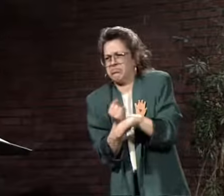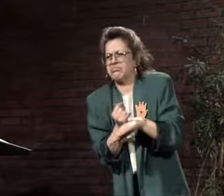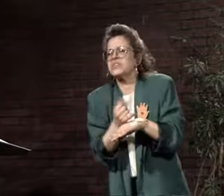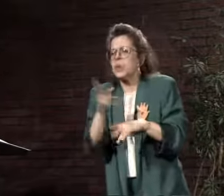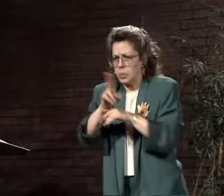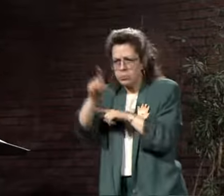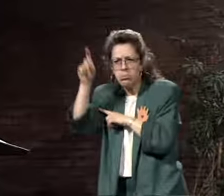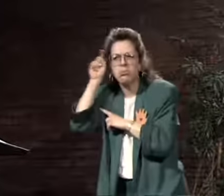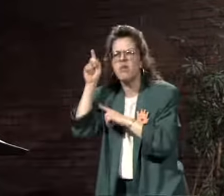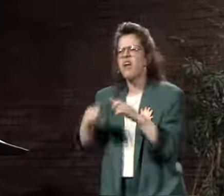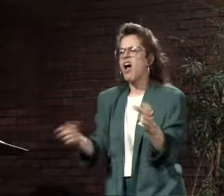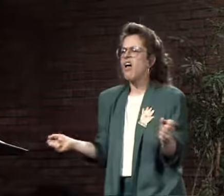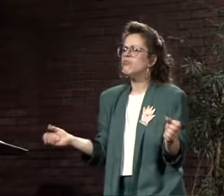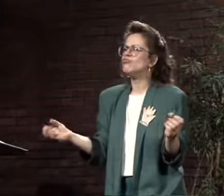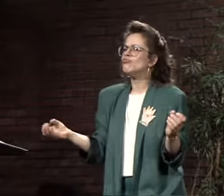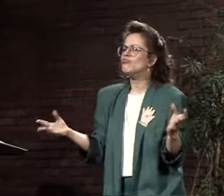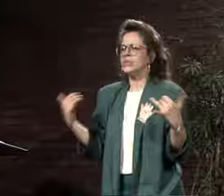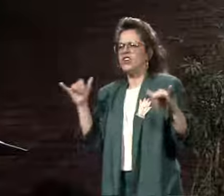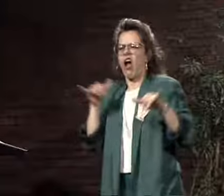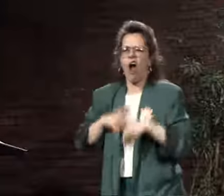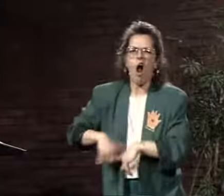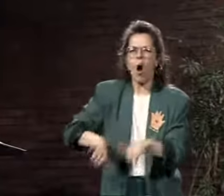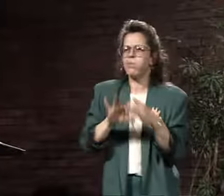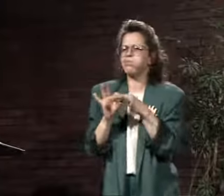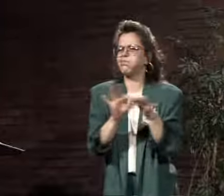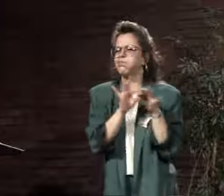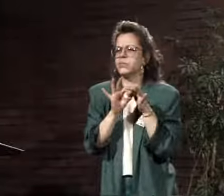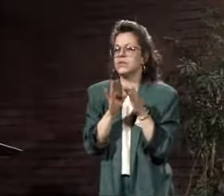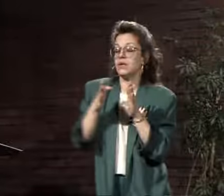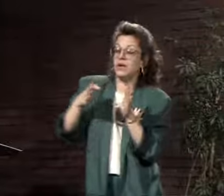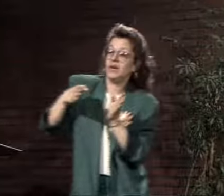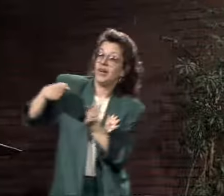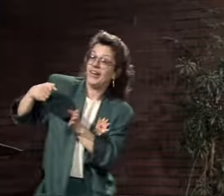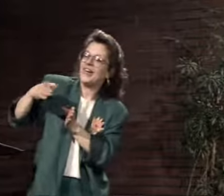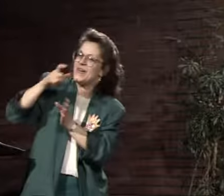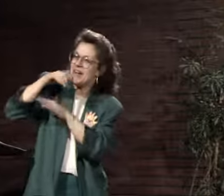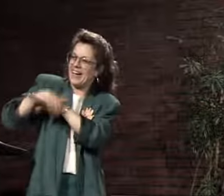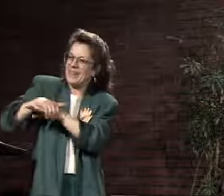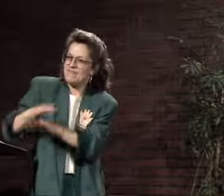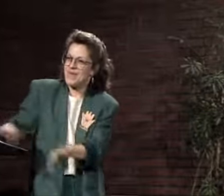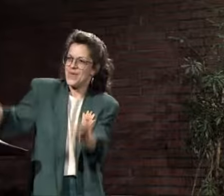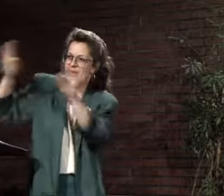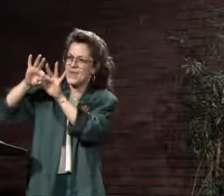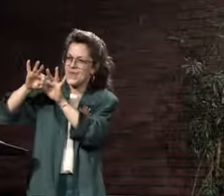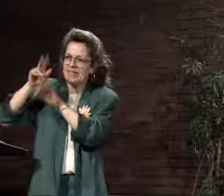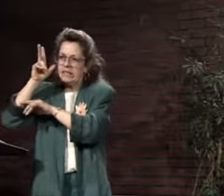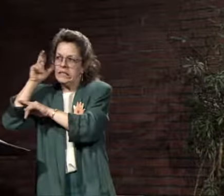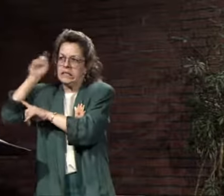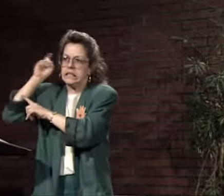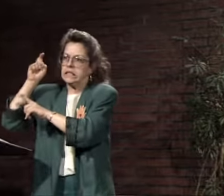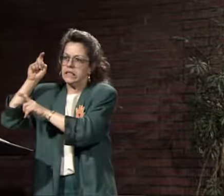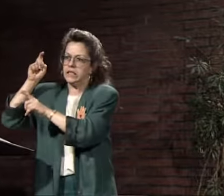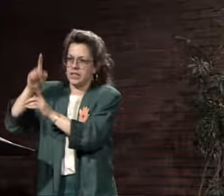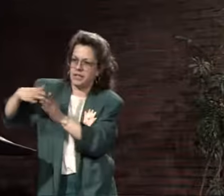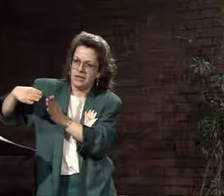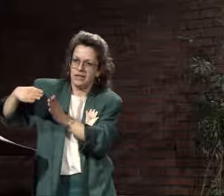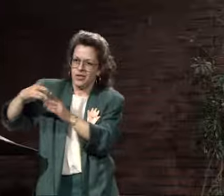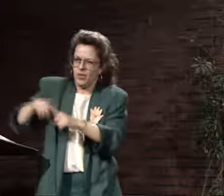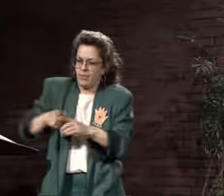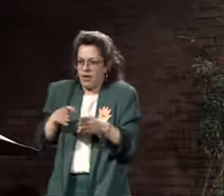side who went to school for the deaf, they sign, they're involved in deaf culture. The other side is